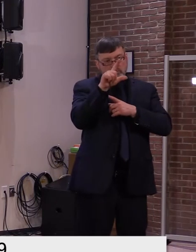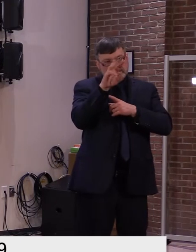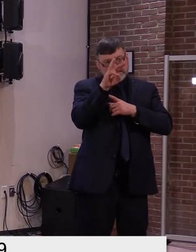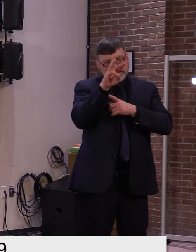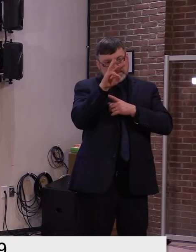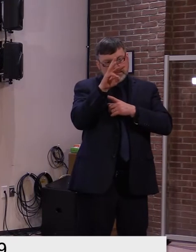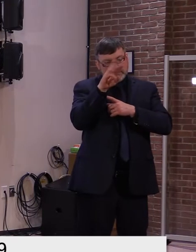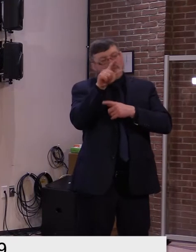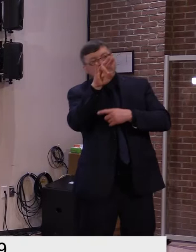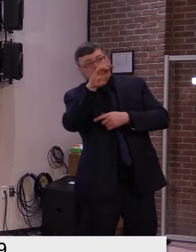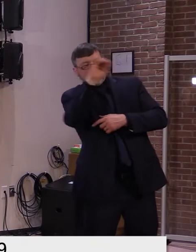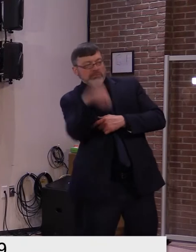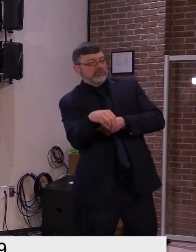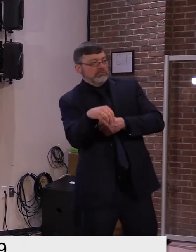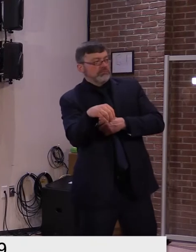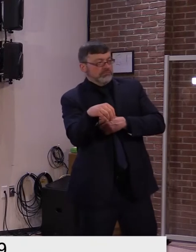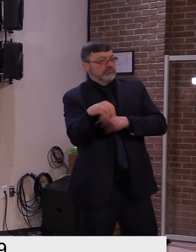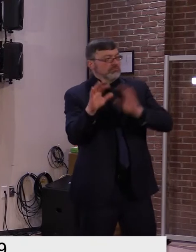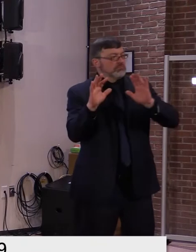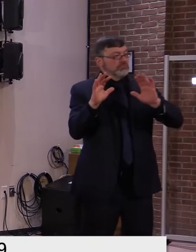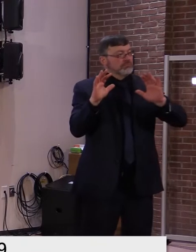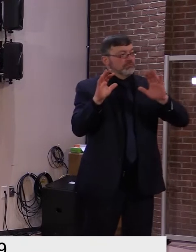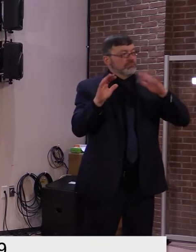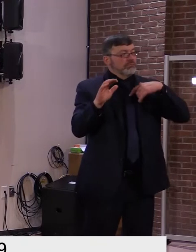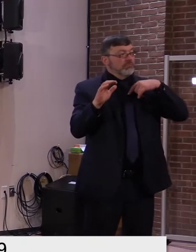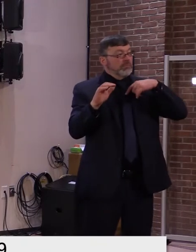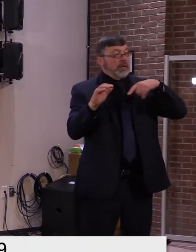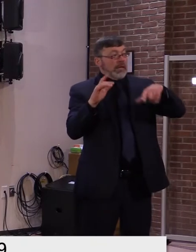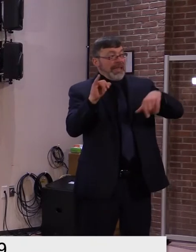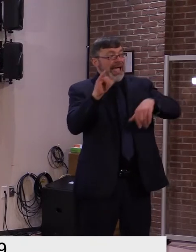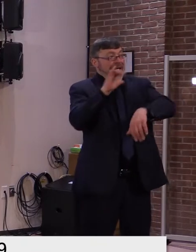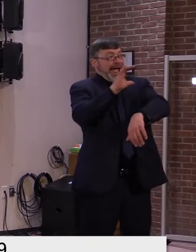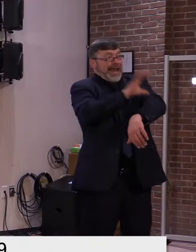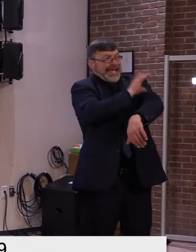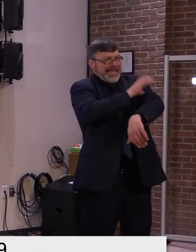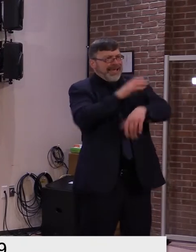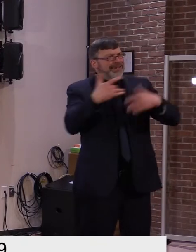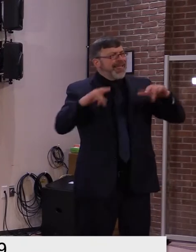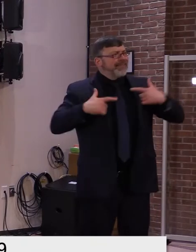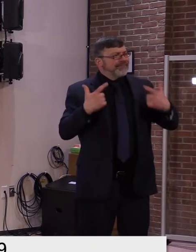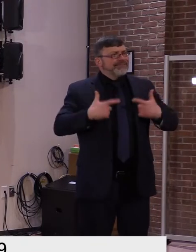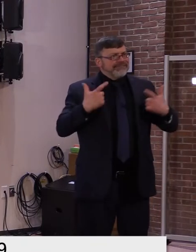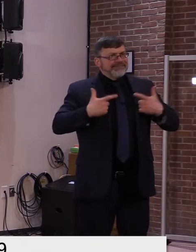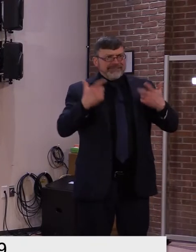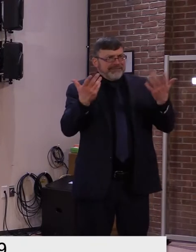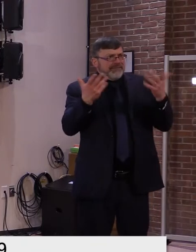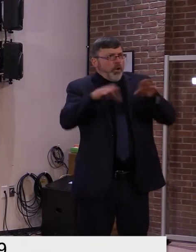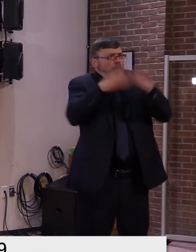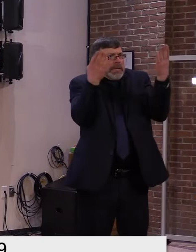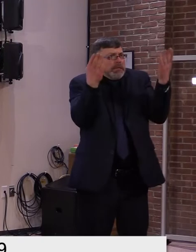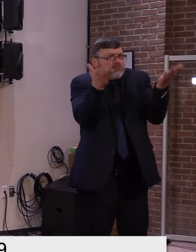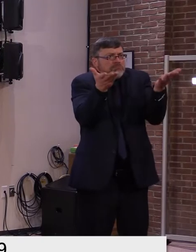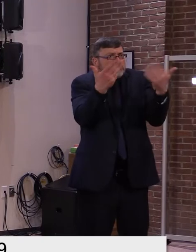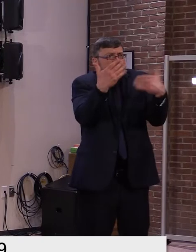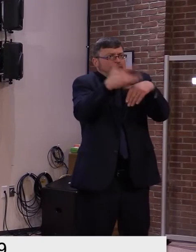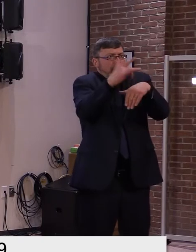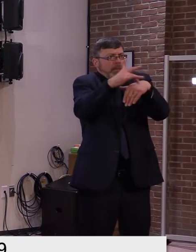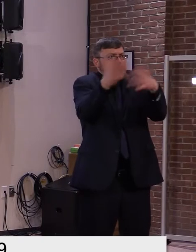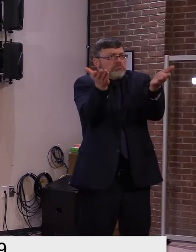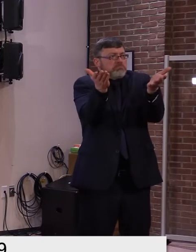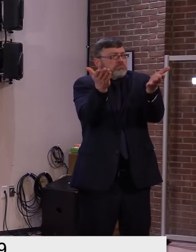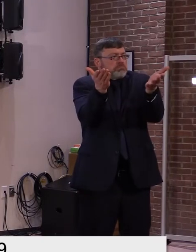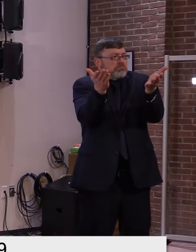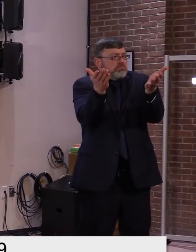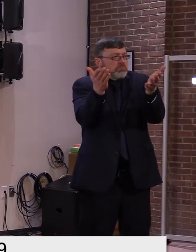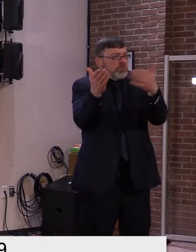we have a community clinic up there that hasn't filled up. So I was trying to make sure that people understand that clinic's there so that it